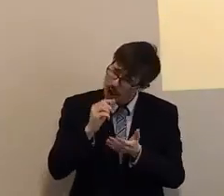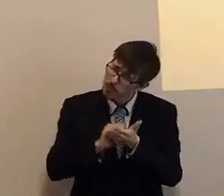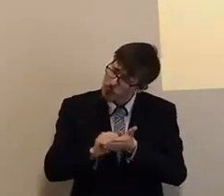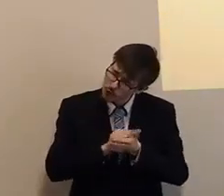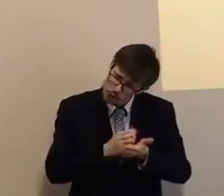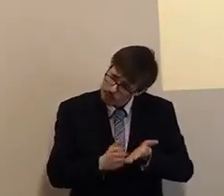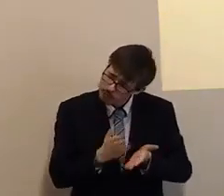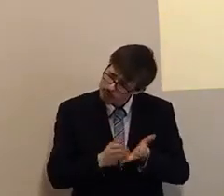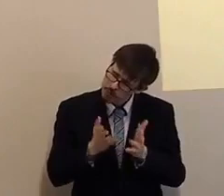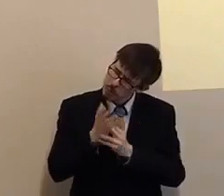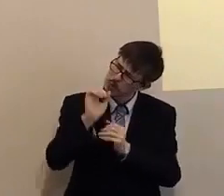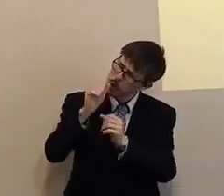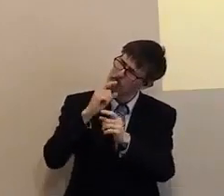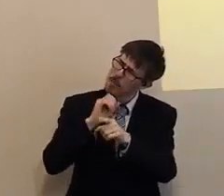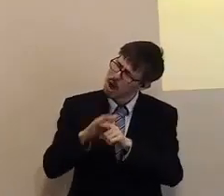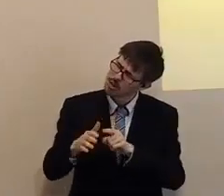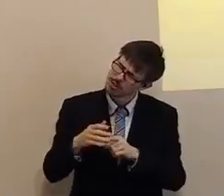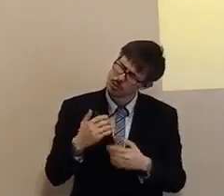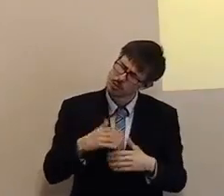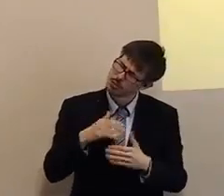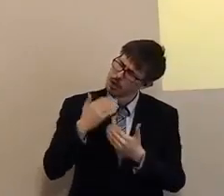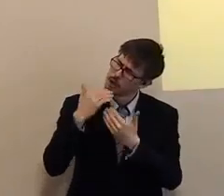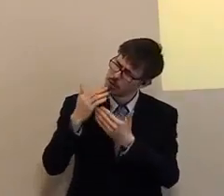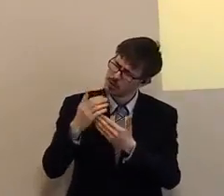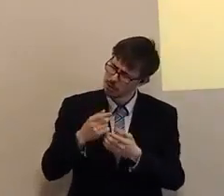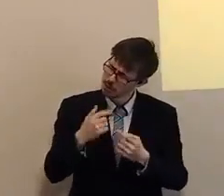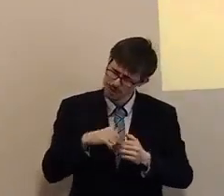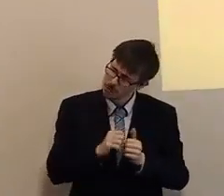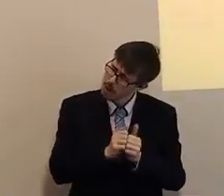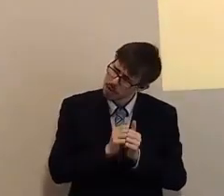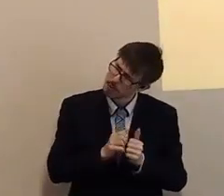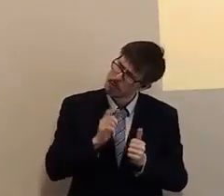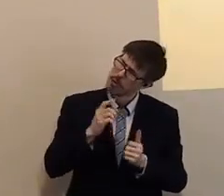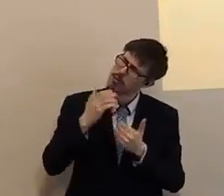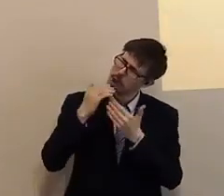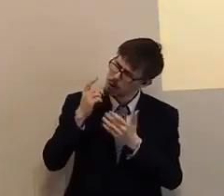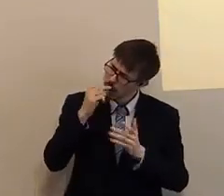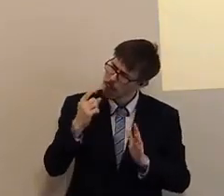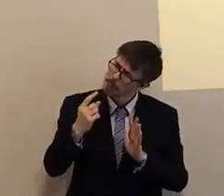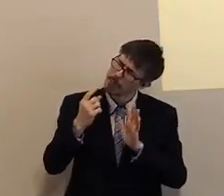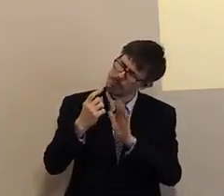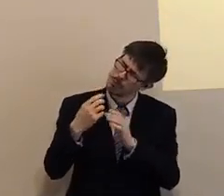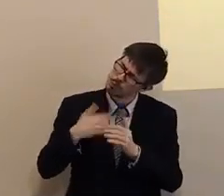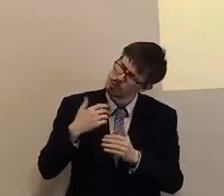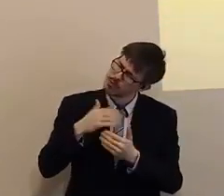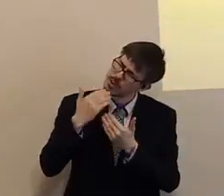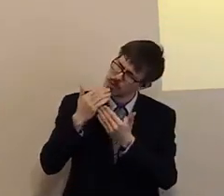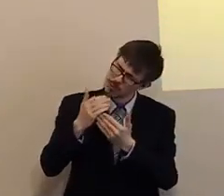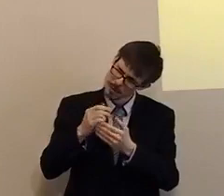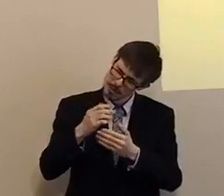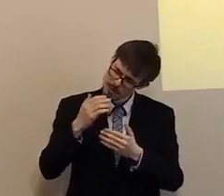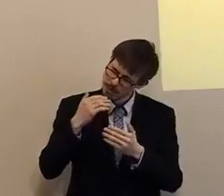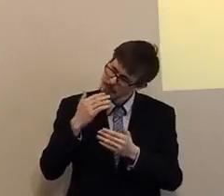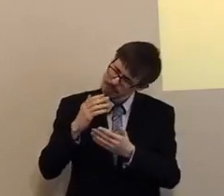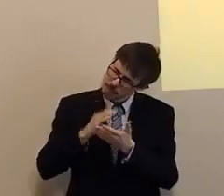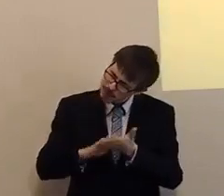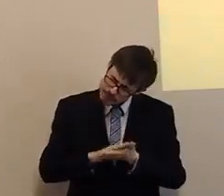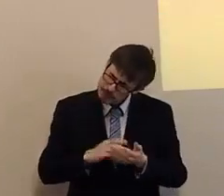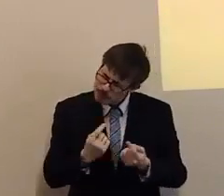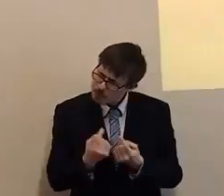He himself had been so much hurt and to save us from us. We thank thee, Heavenly Father, for